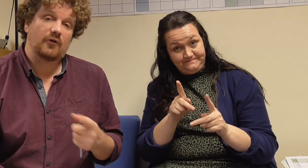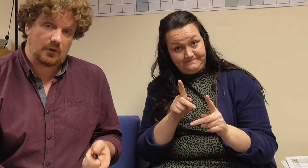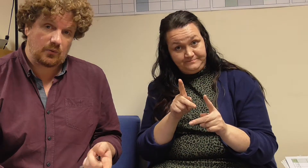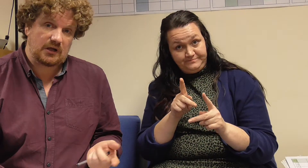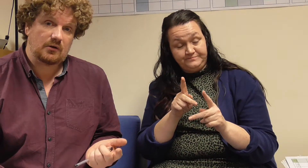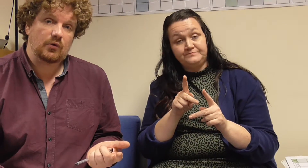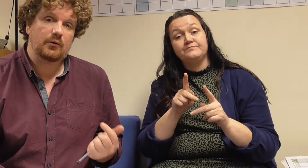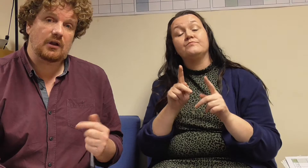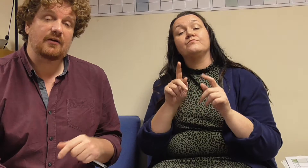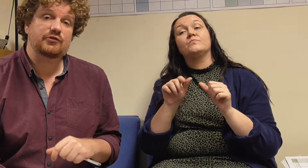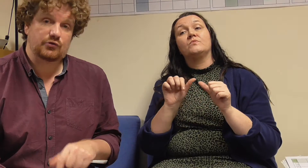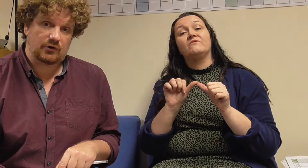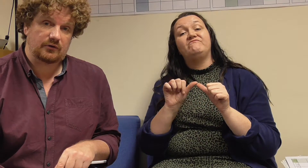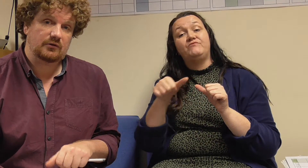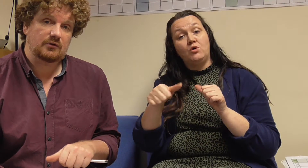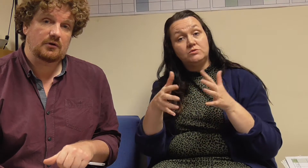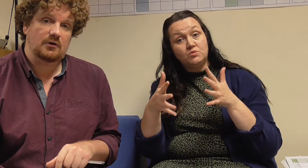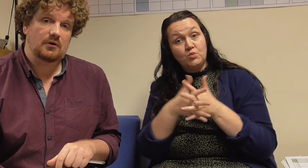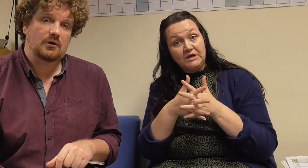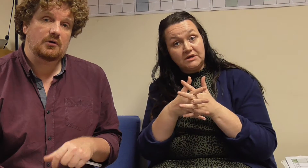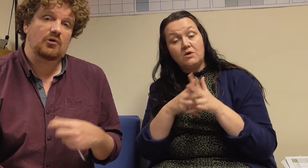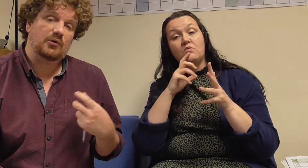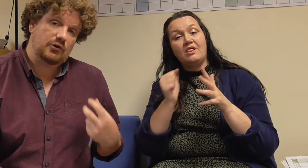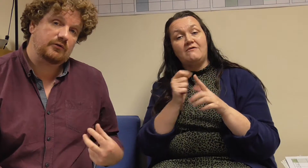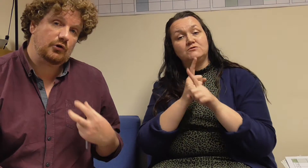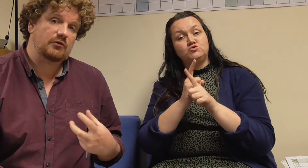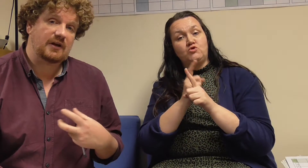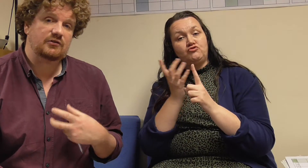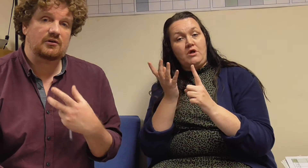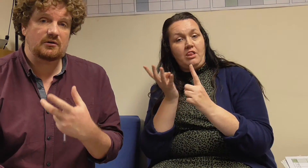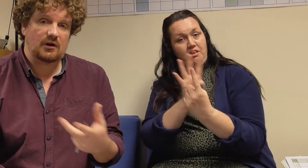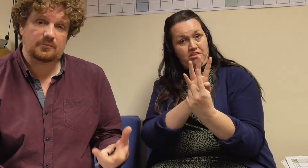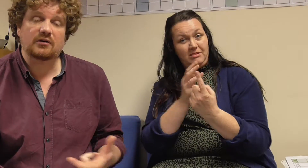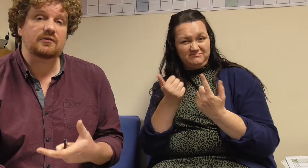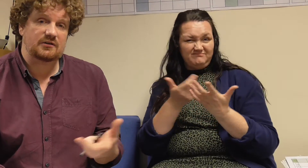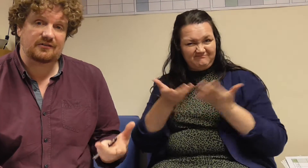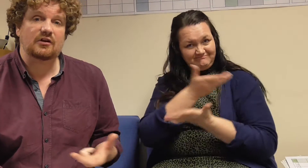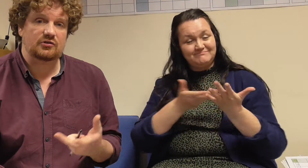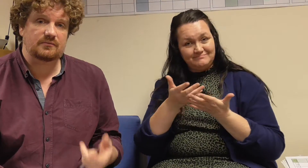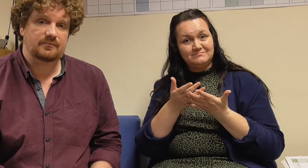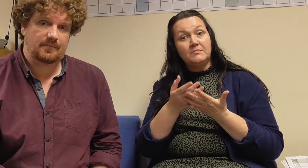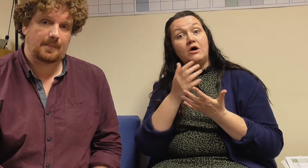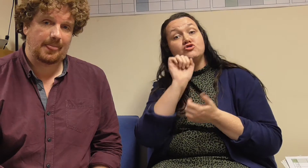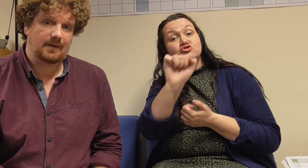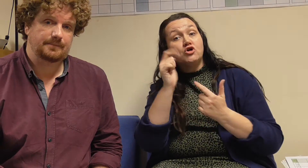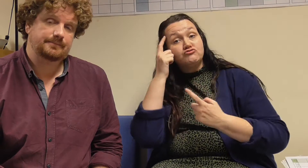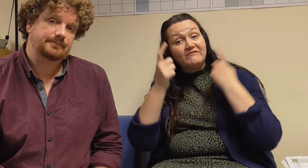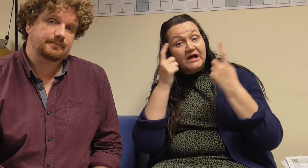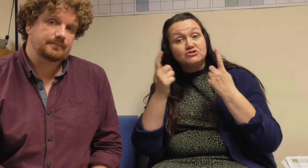And then the following week we will have tutorials where we'll use your reflection as part of our discussion.